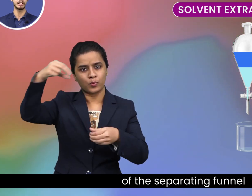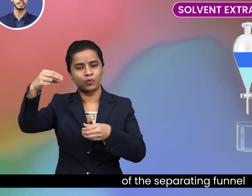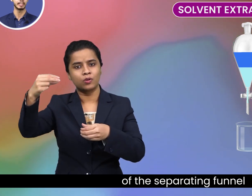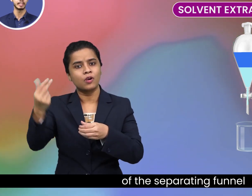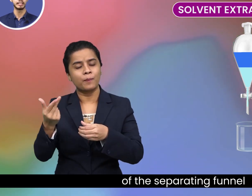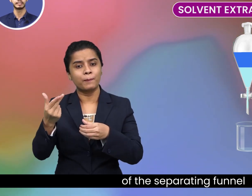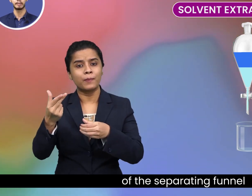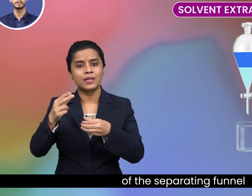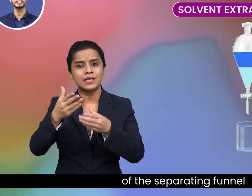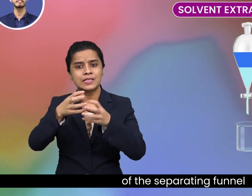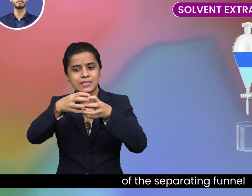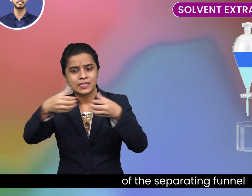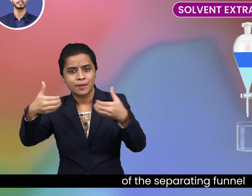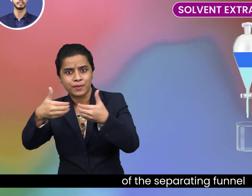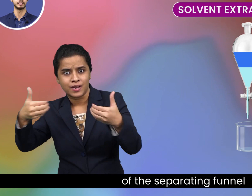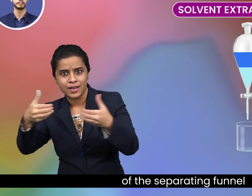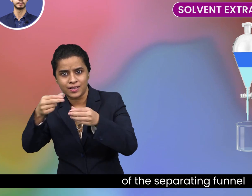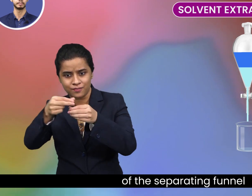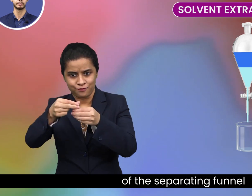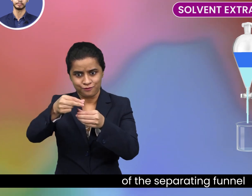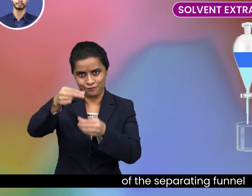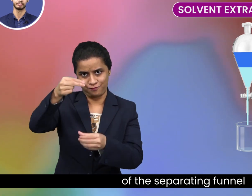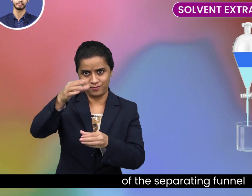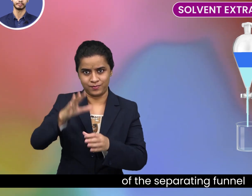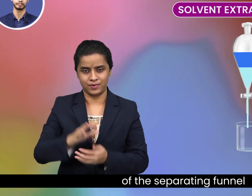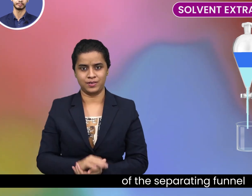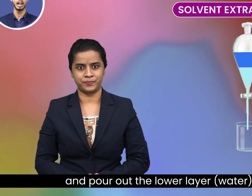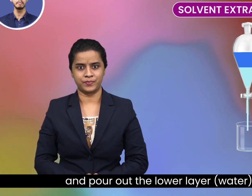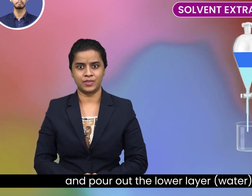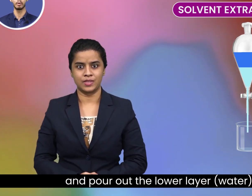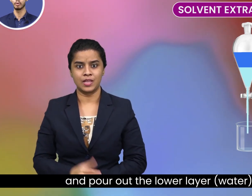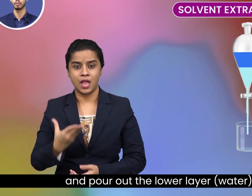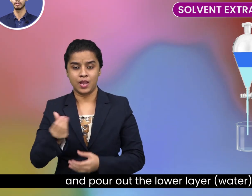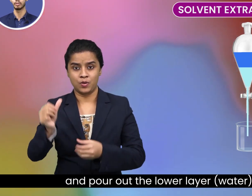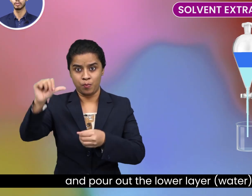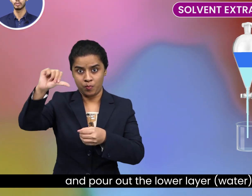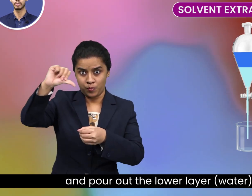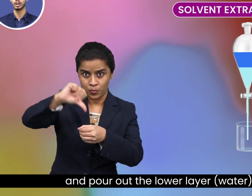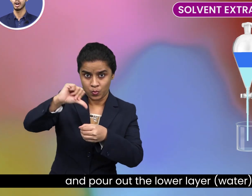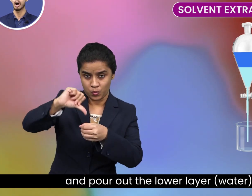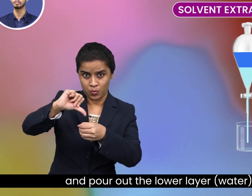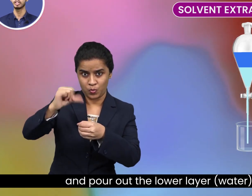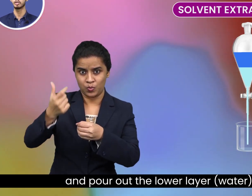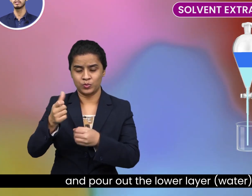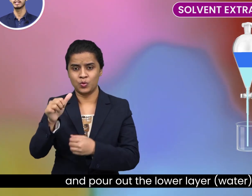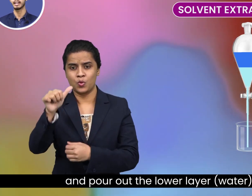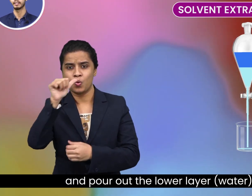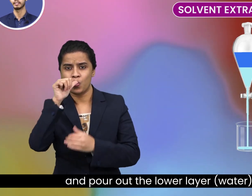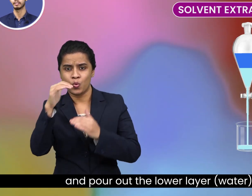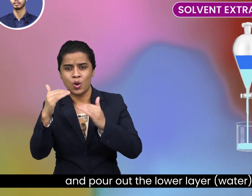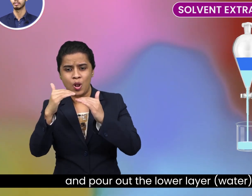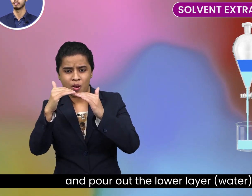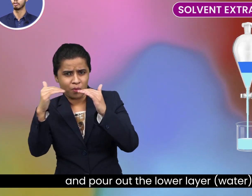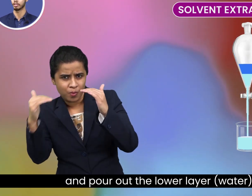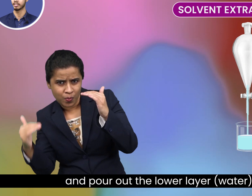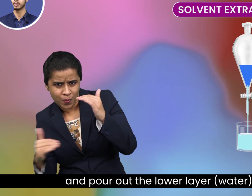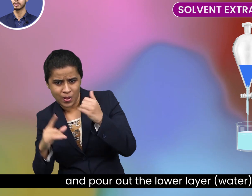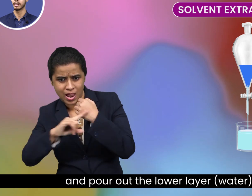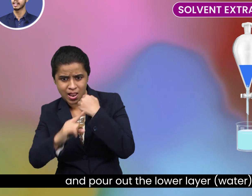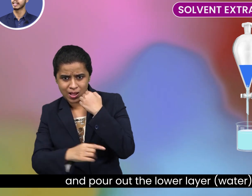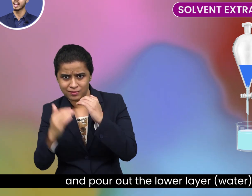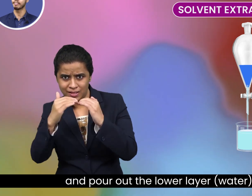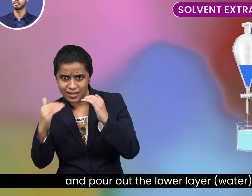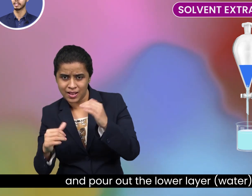of the separating funnel and pour out the lower layer